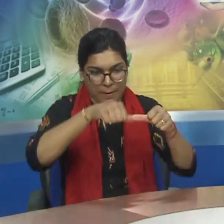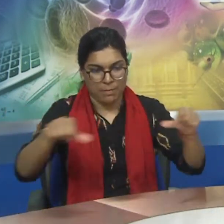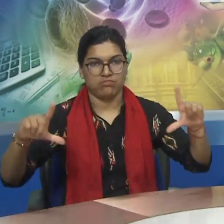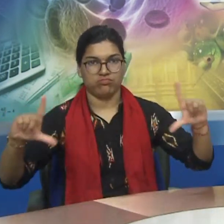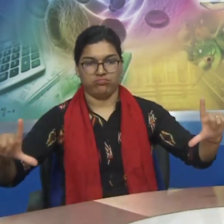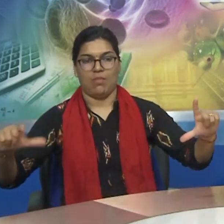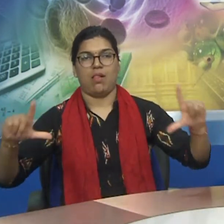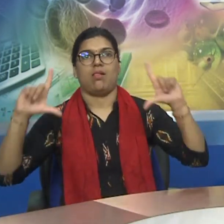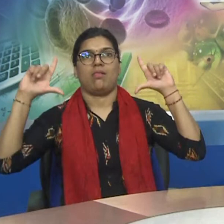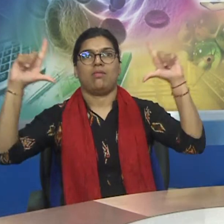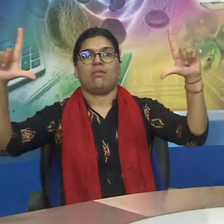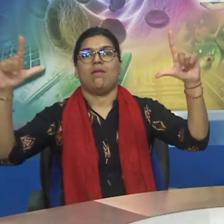can